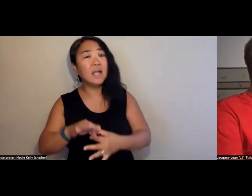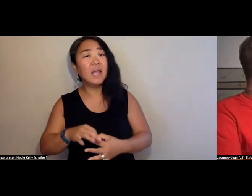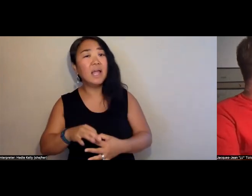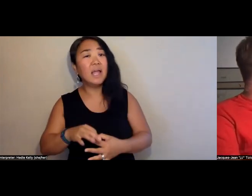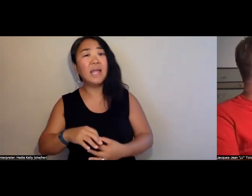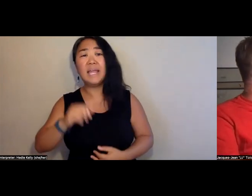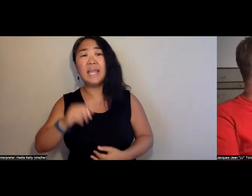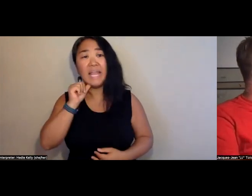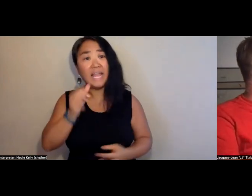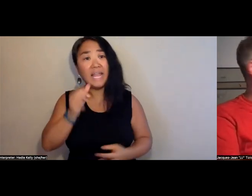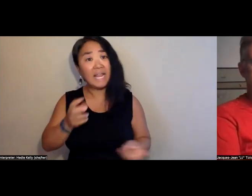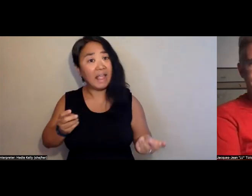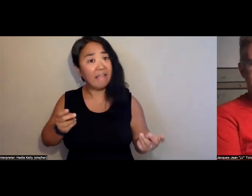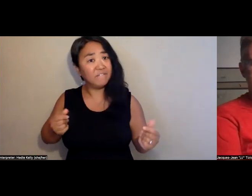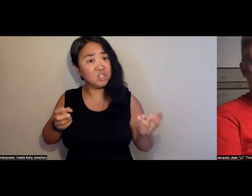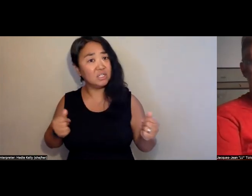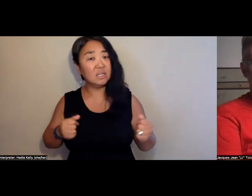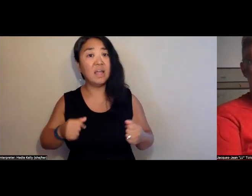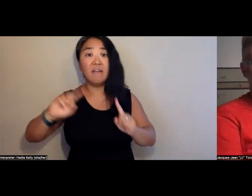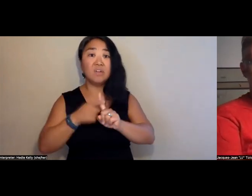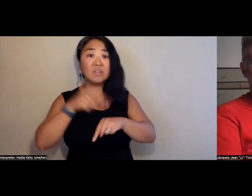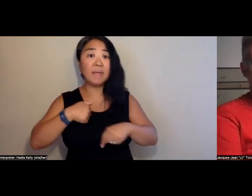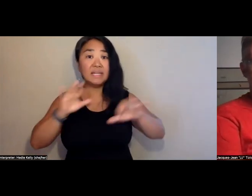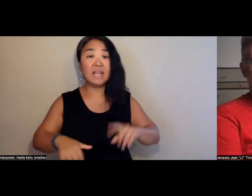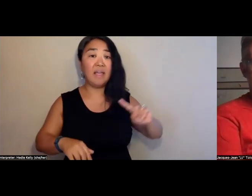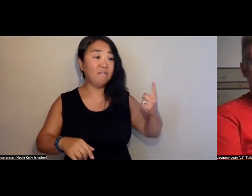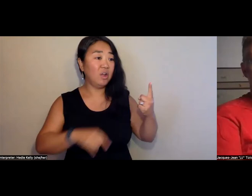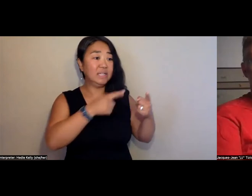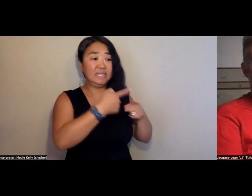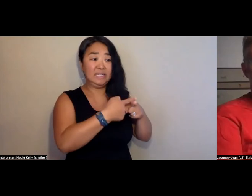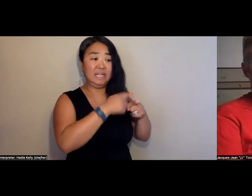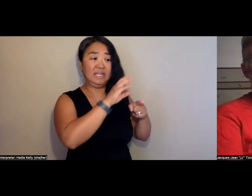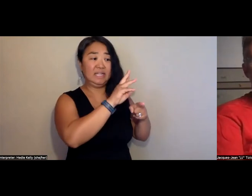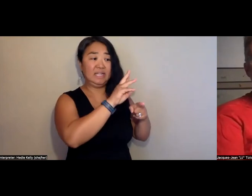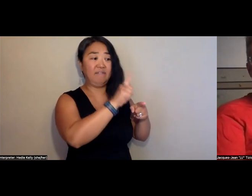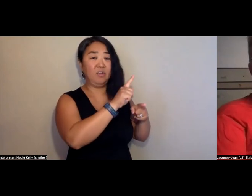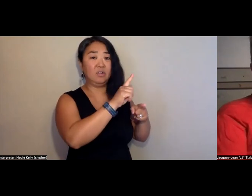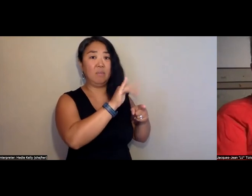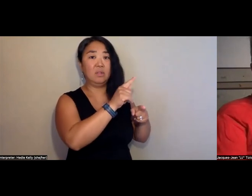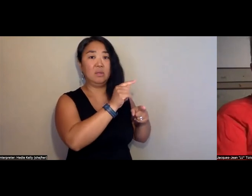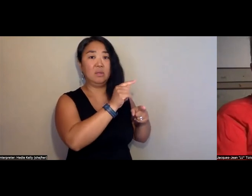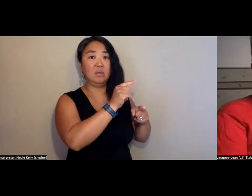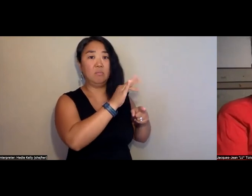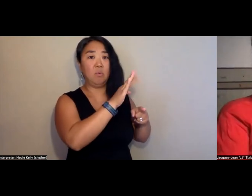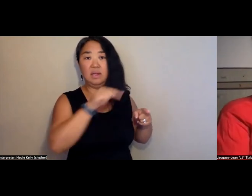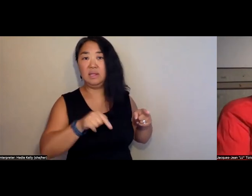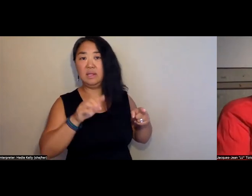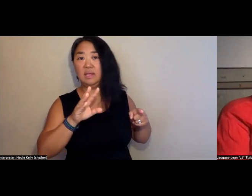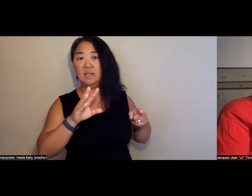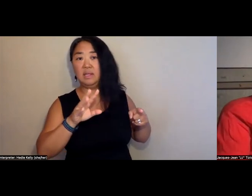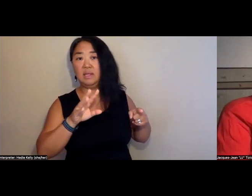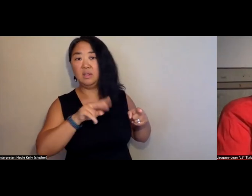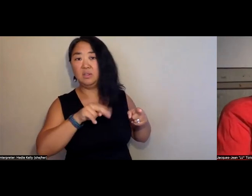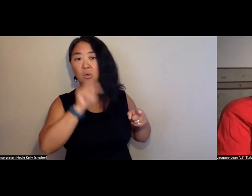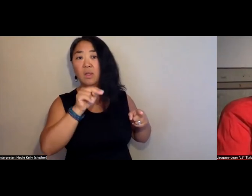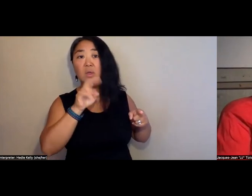first year I did it, we went from the north side of 61st and Baltimore to the south side of 61st and Baltimore. And we could have done that by crossing the street and